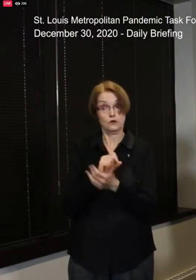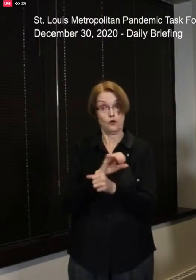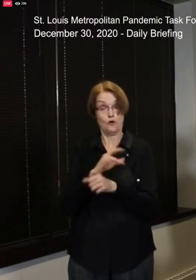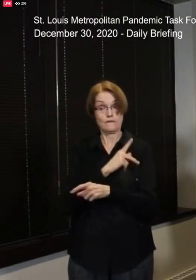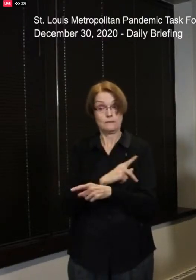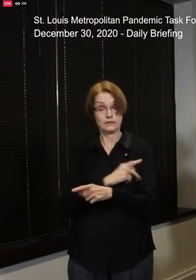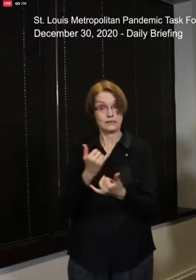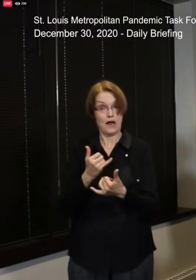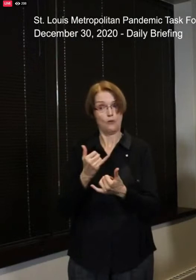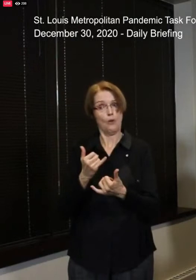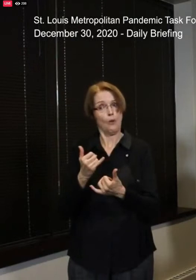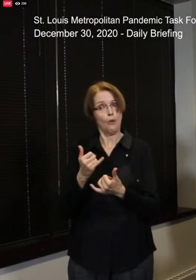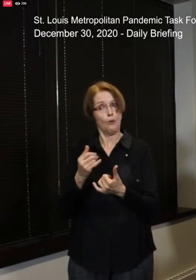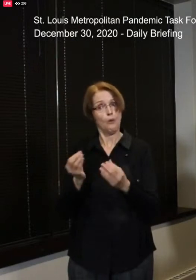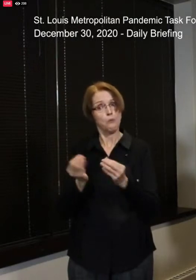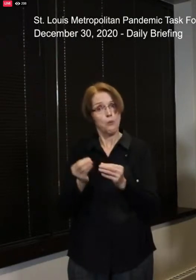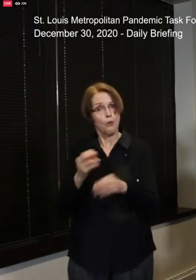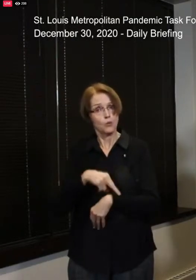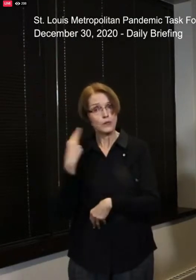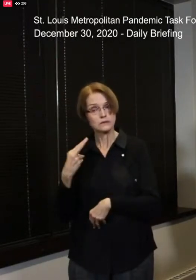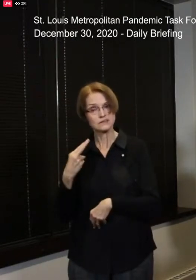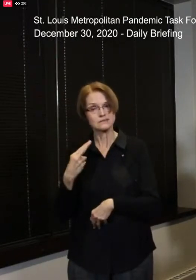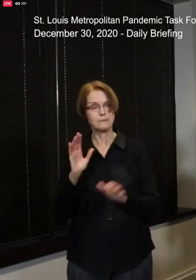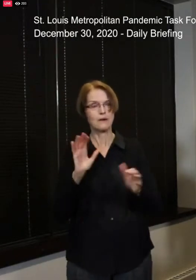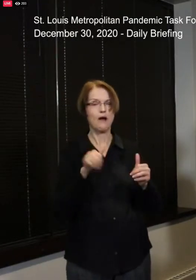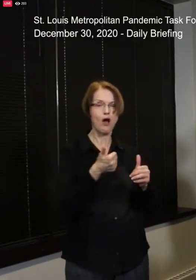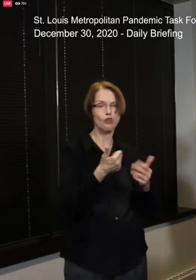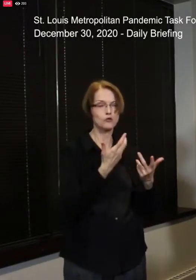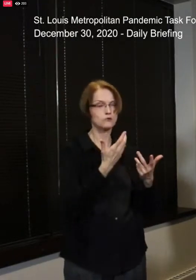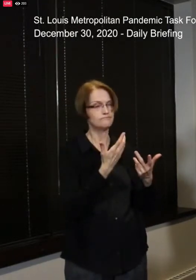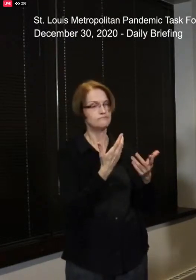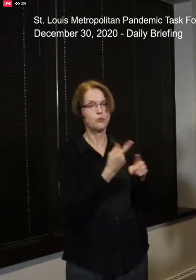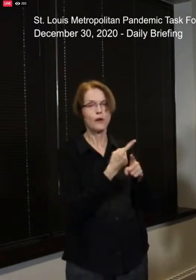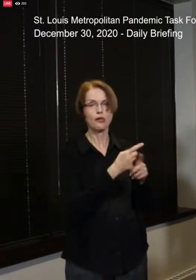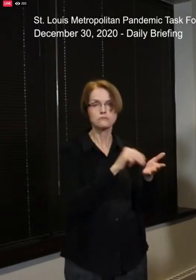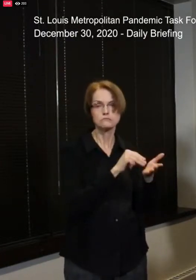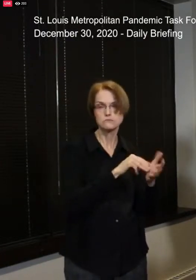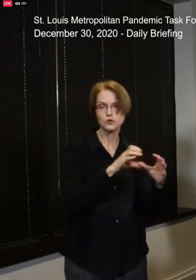risk than other physician groups. So think about things